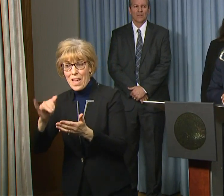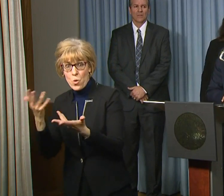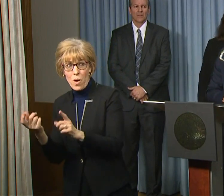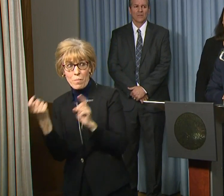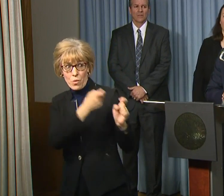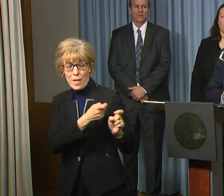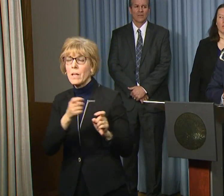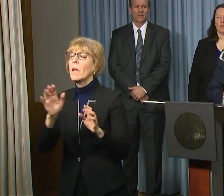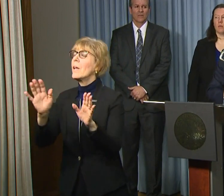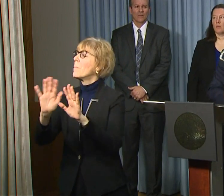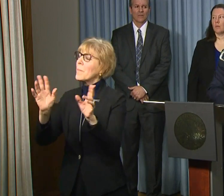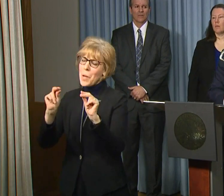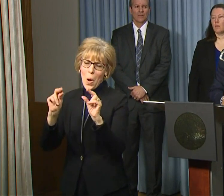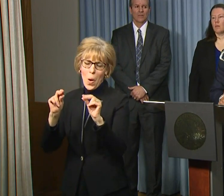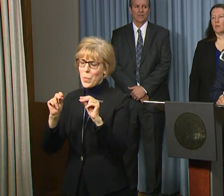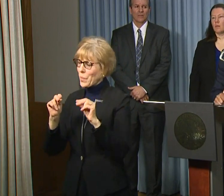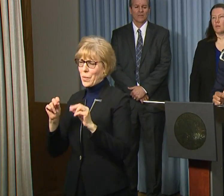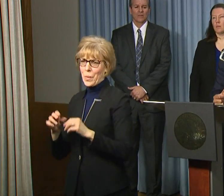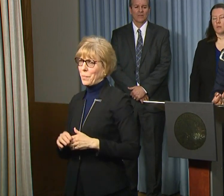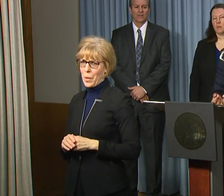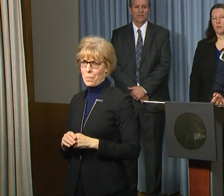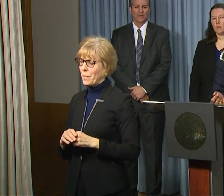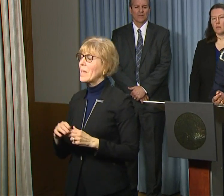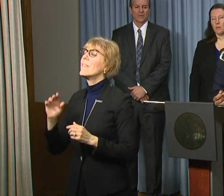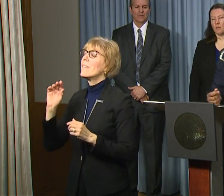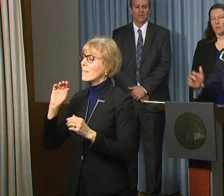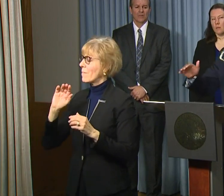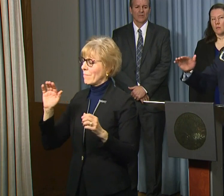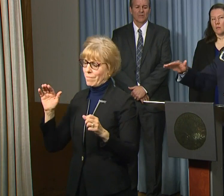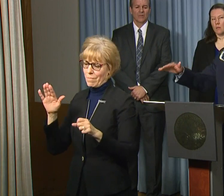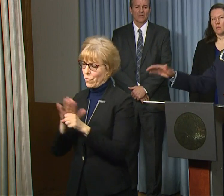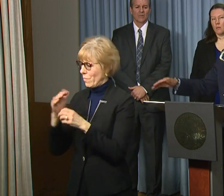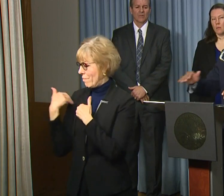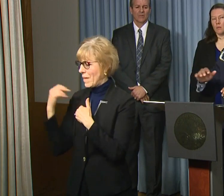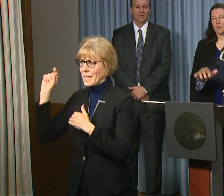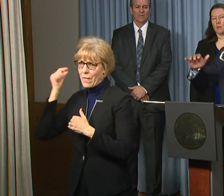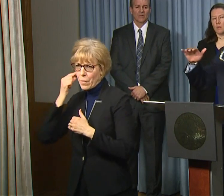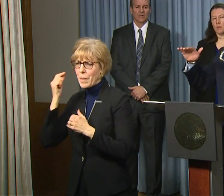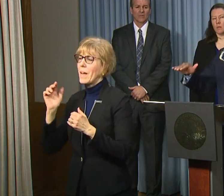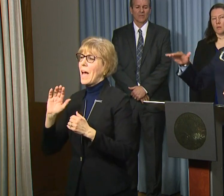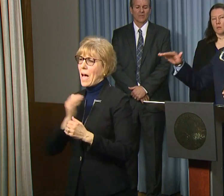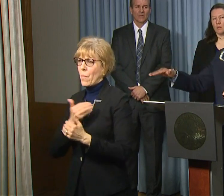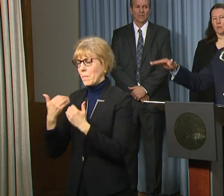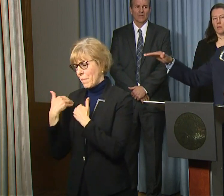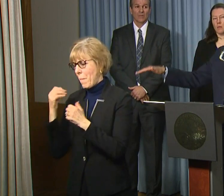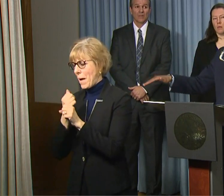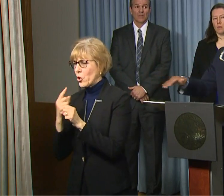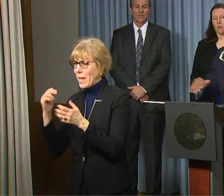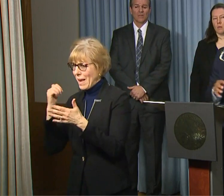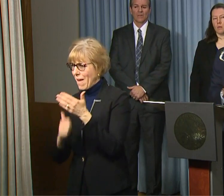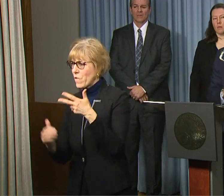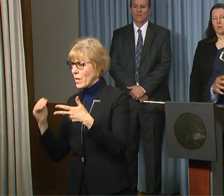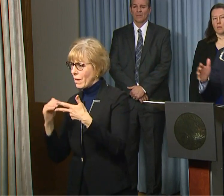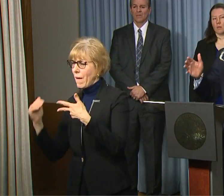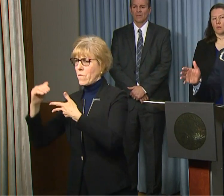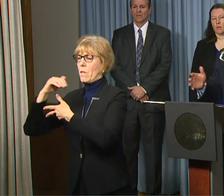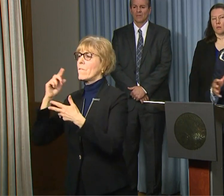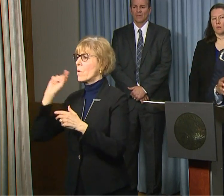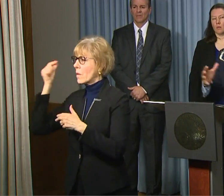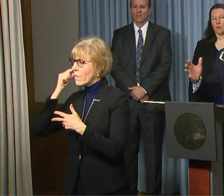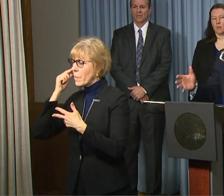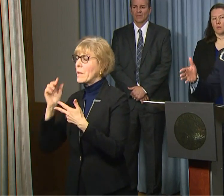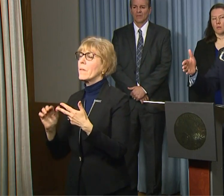No. This is the government's and our ability to make sure that every level of government and every critical service provider within our